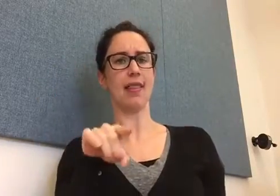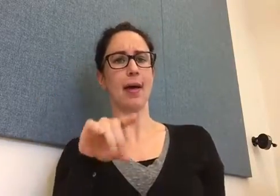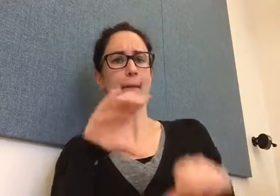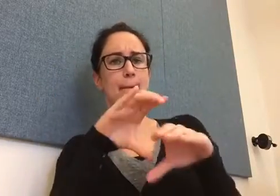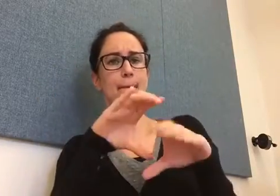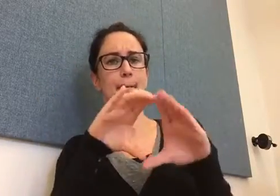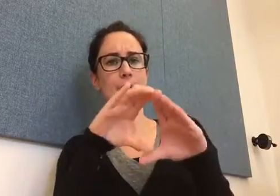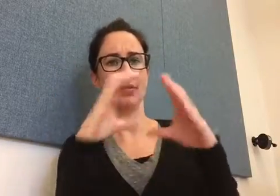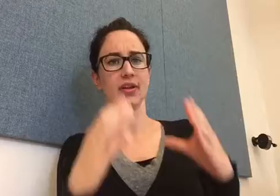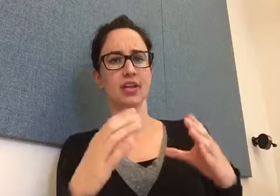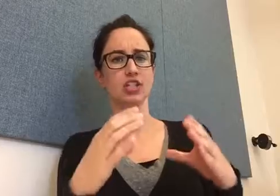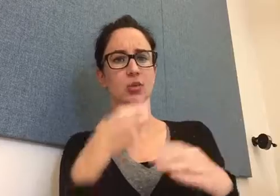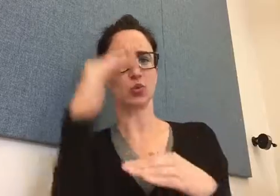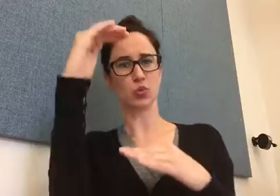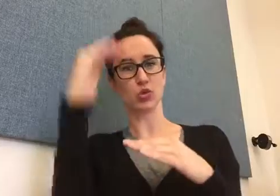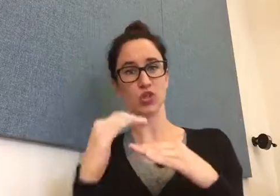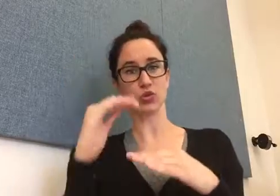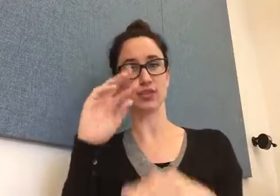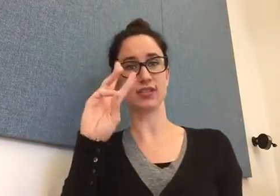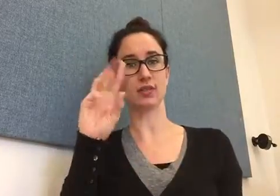population was reduced to 6.5 million.